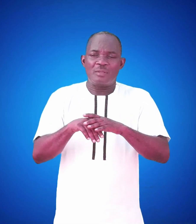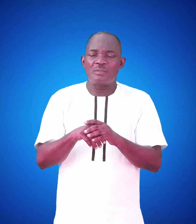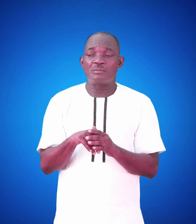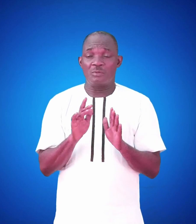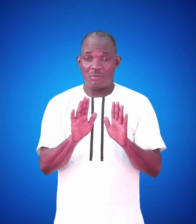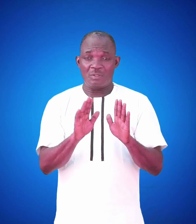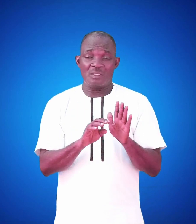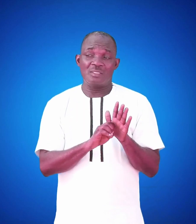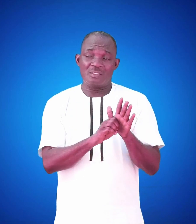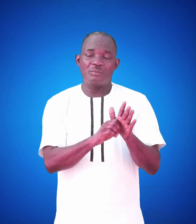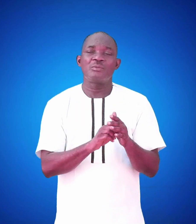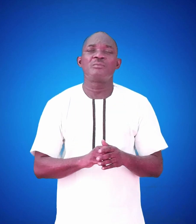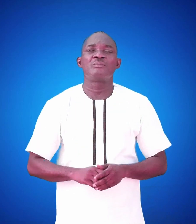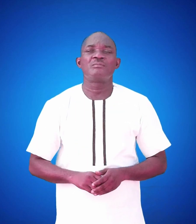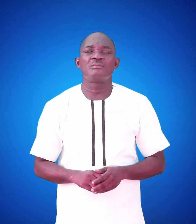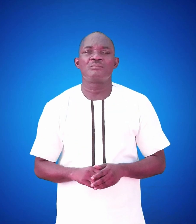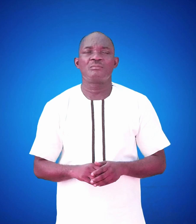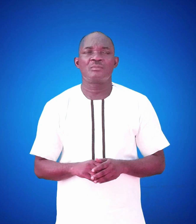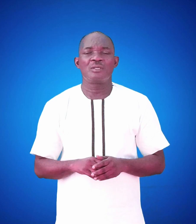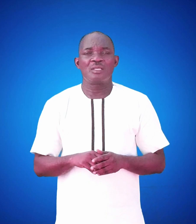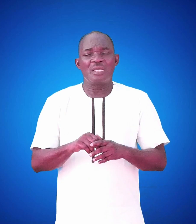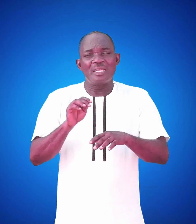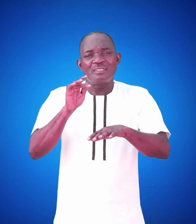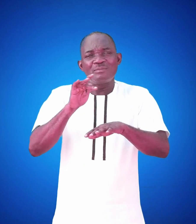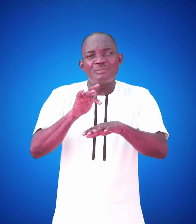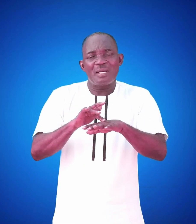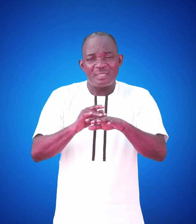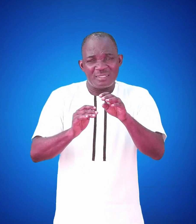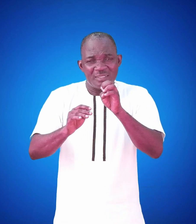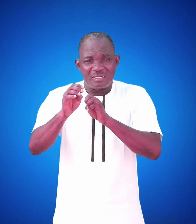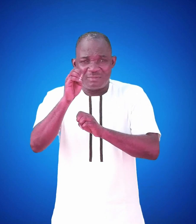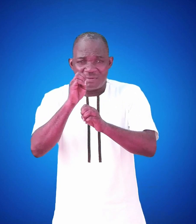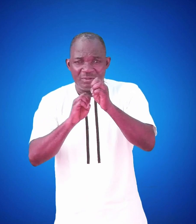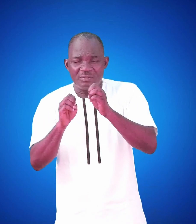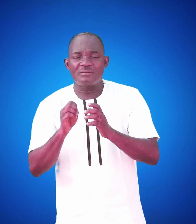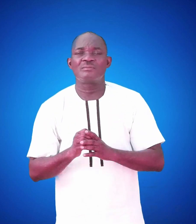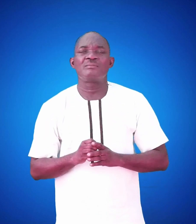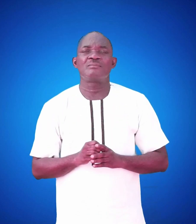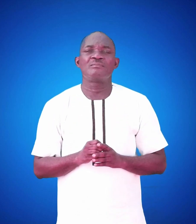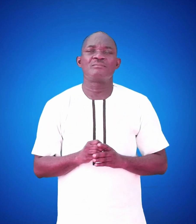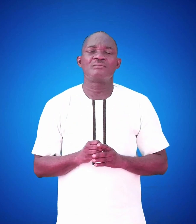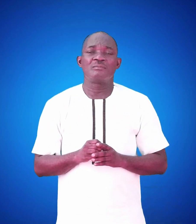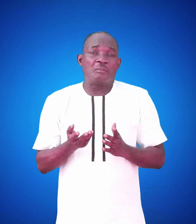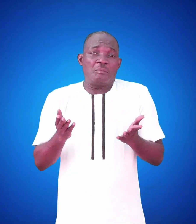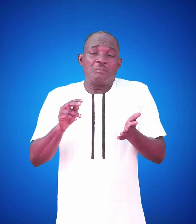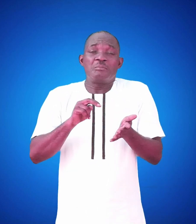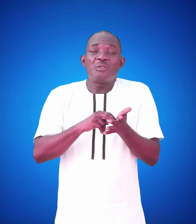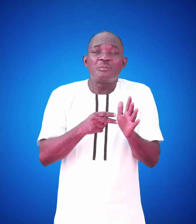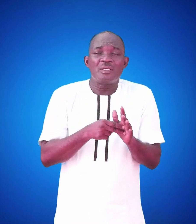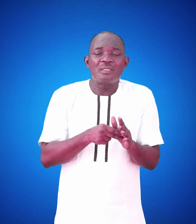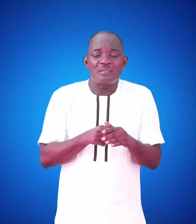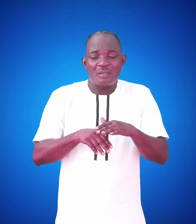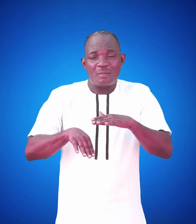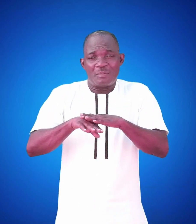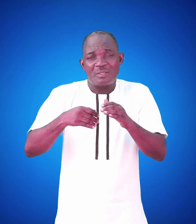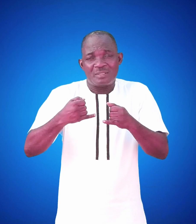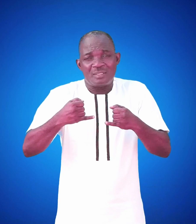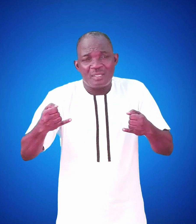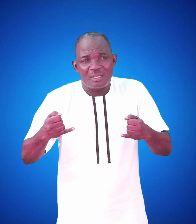For example, impact evaluations, that is